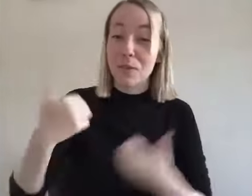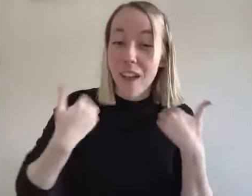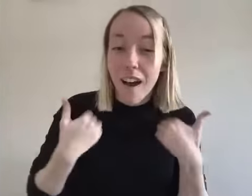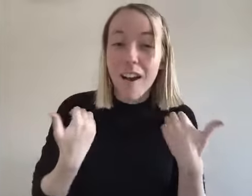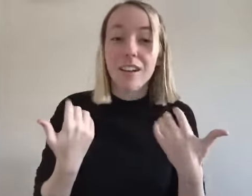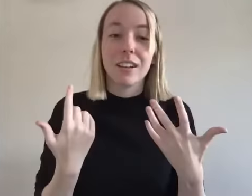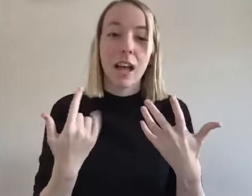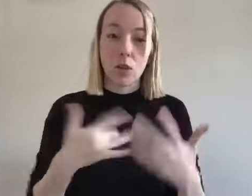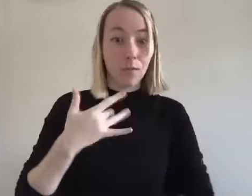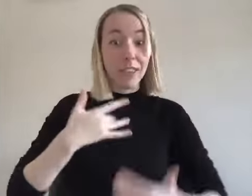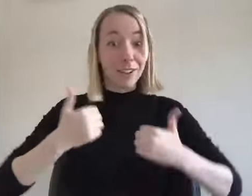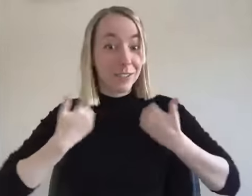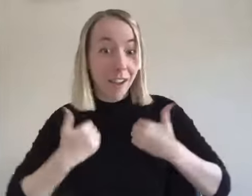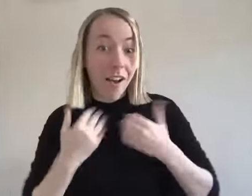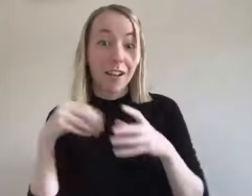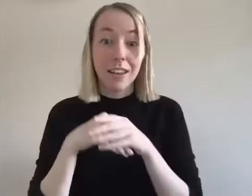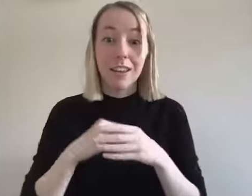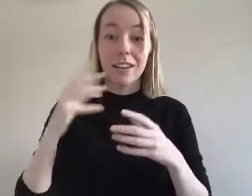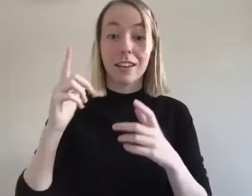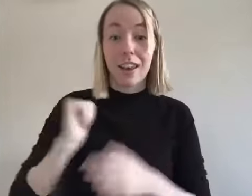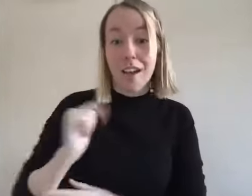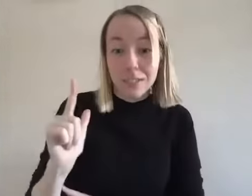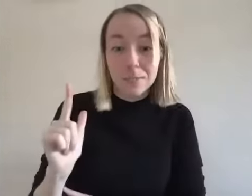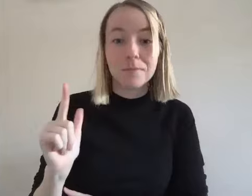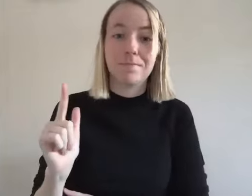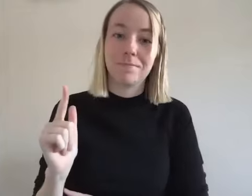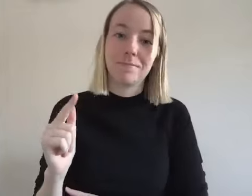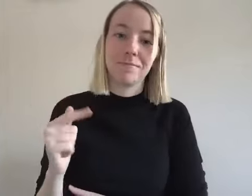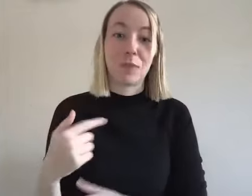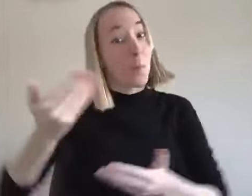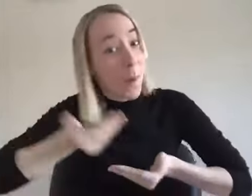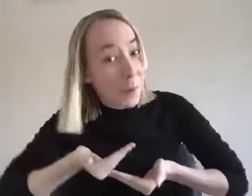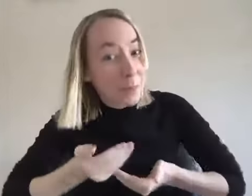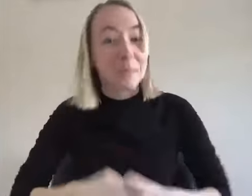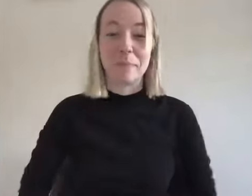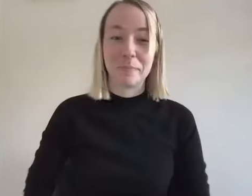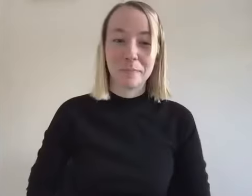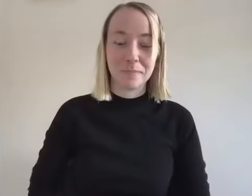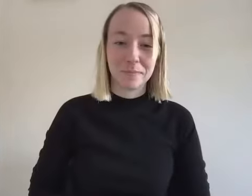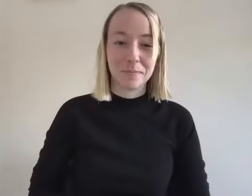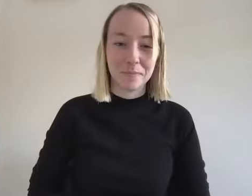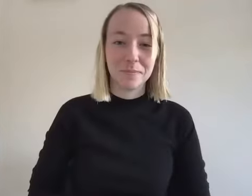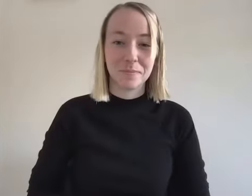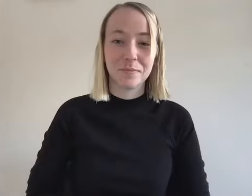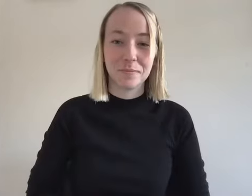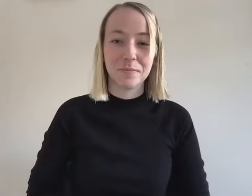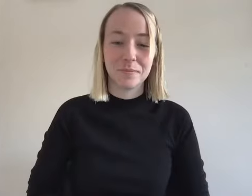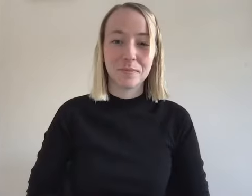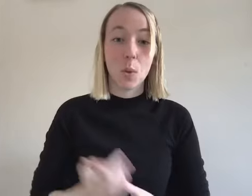or young at heart now and on um if you ever felt young now and on uh yeah welcome um you know we